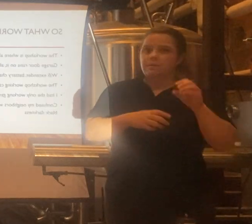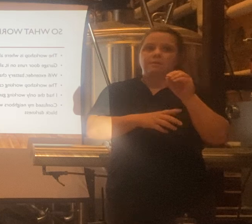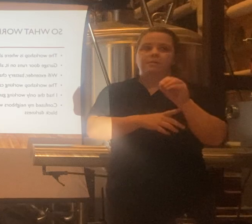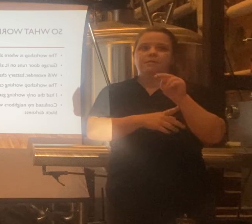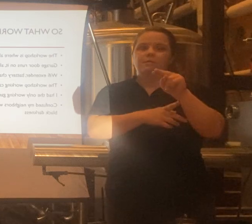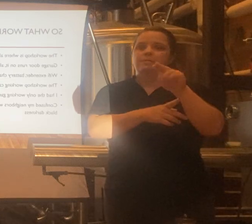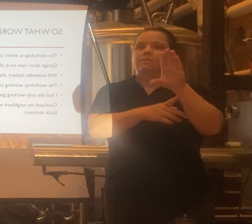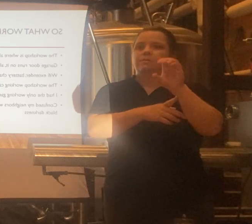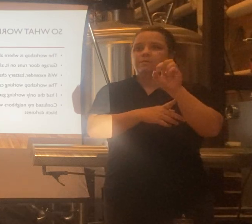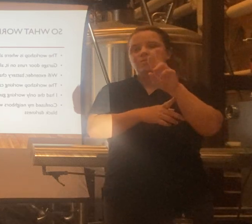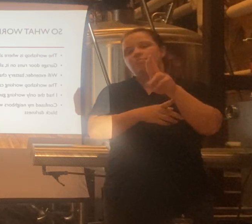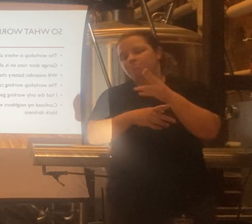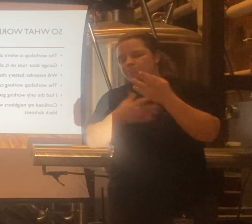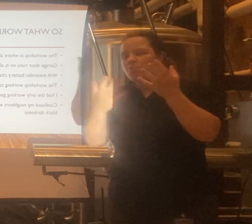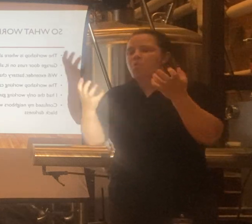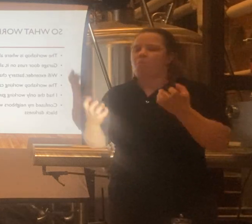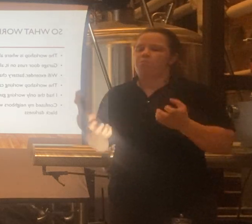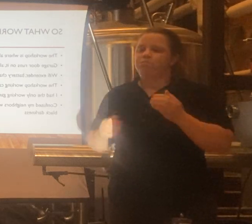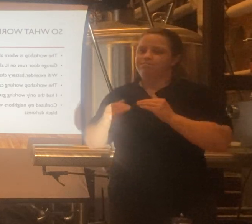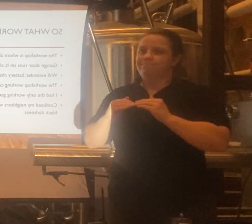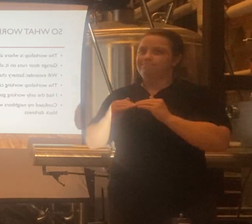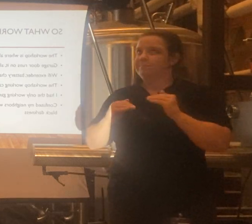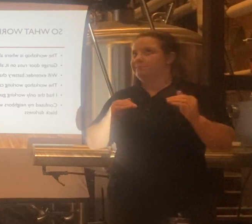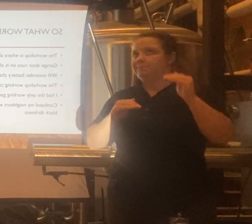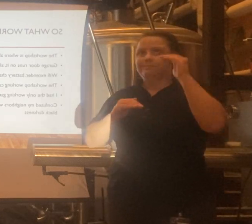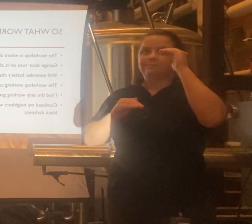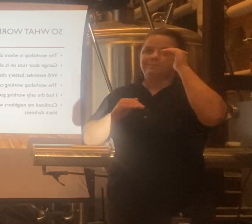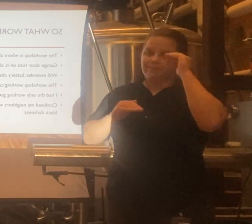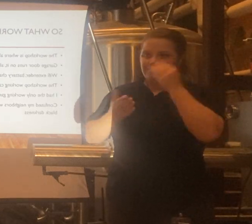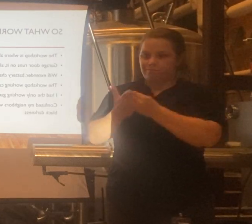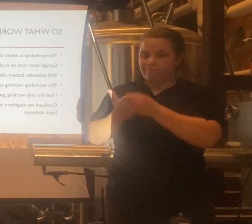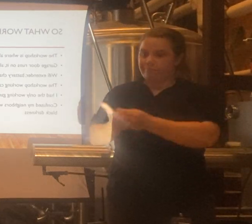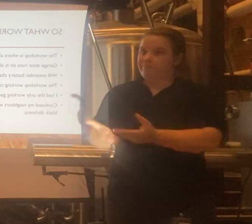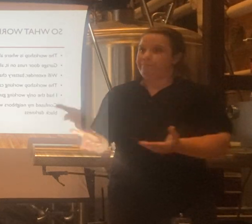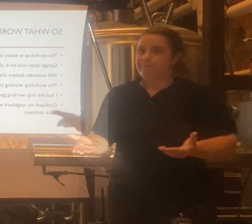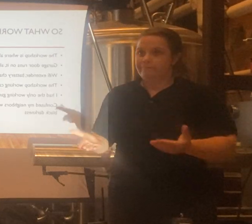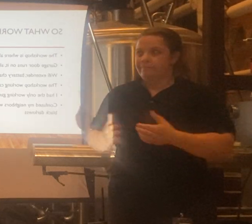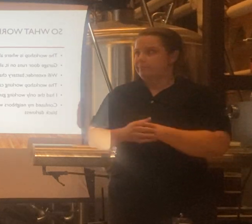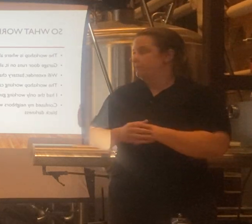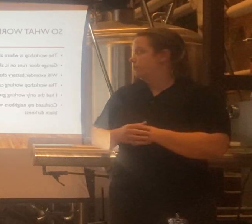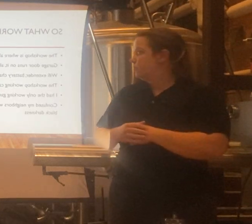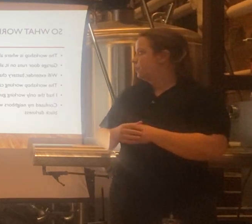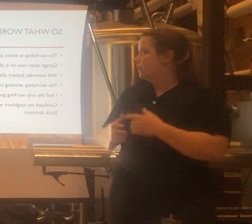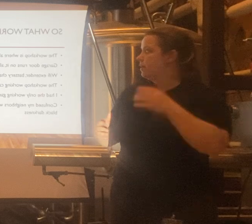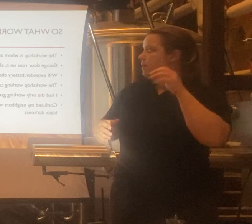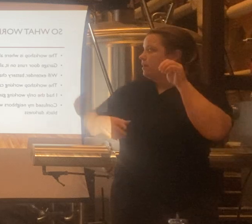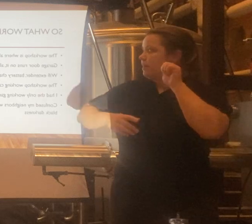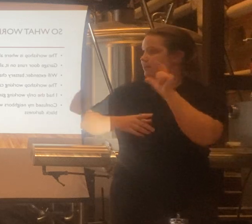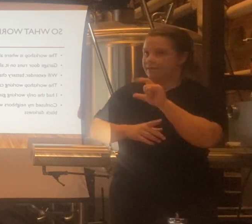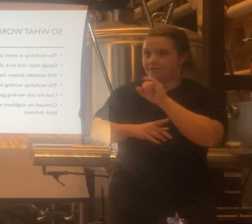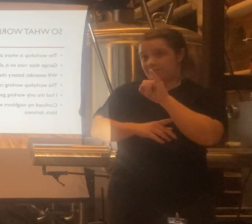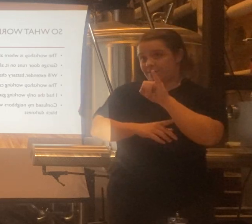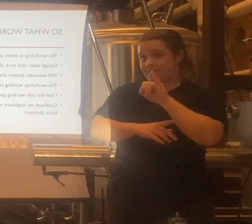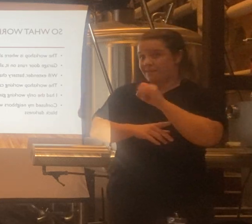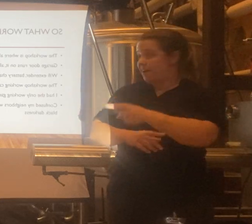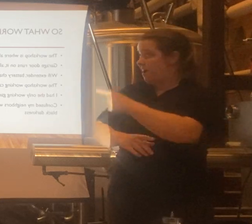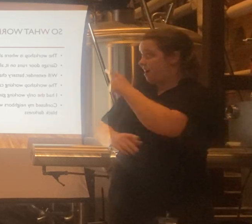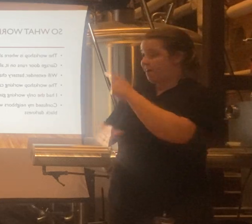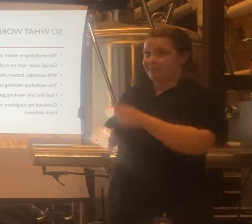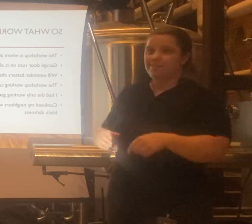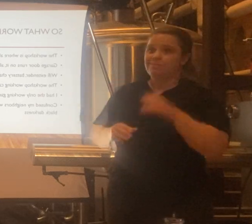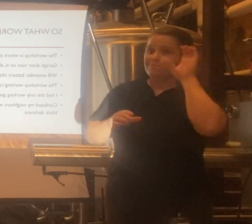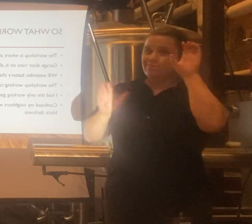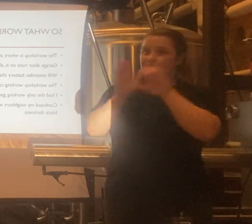money. So I asked AI to generate me a picture of a workshop with my bad boy mower and a solar